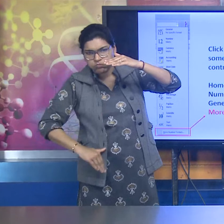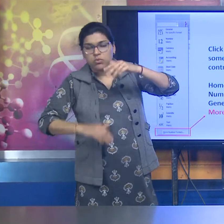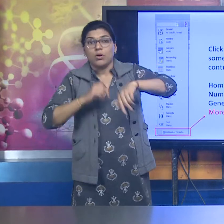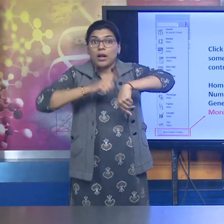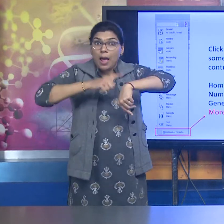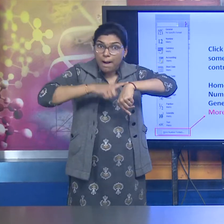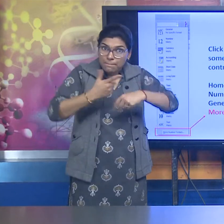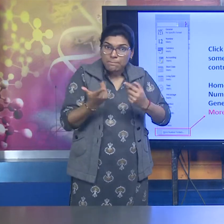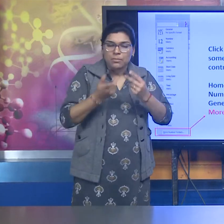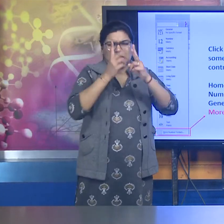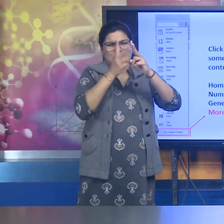of you.